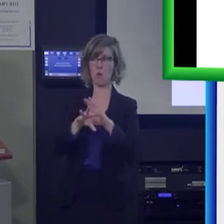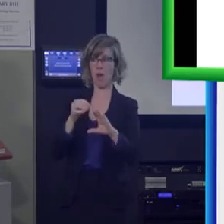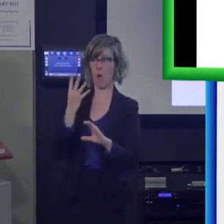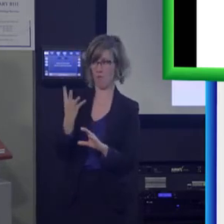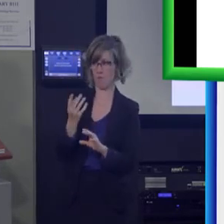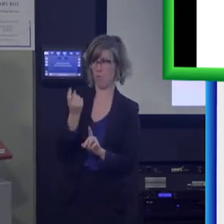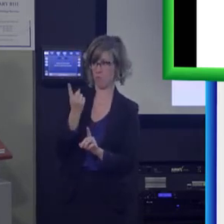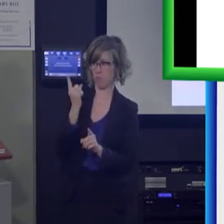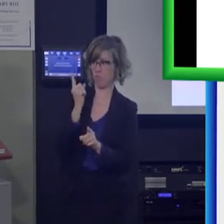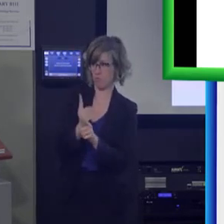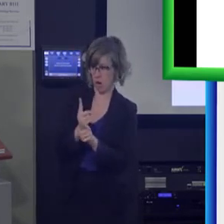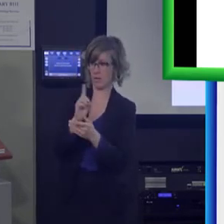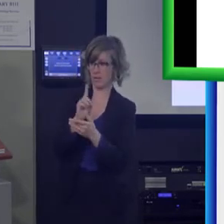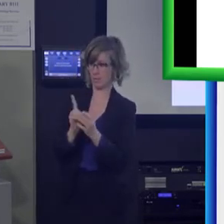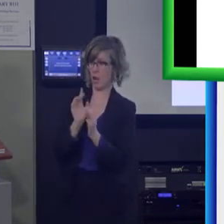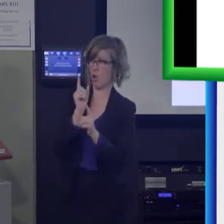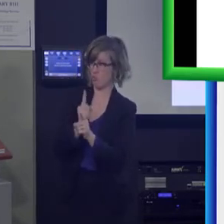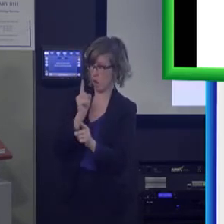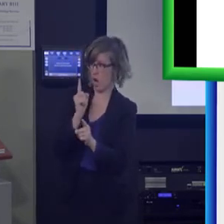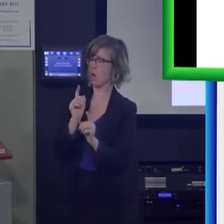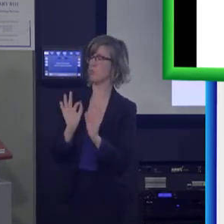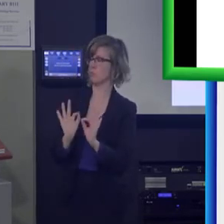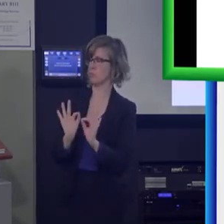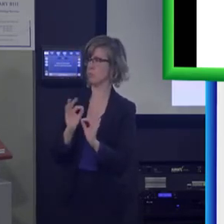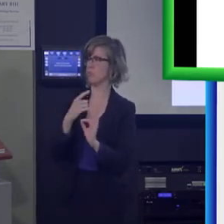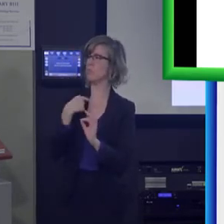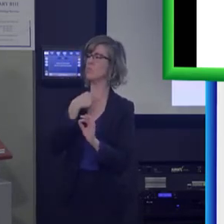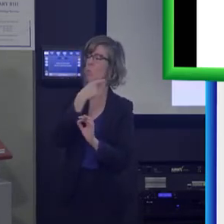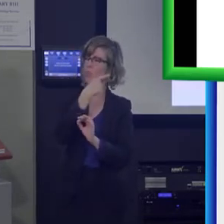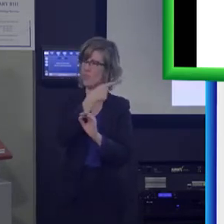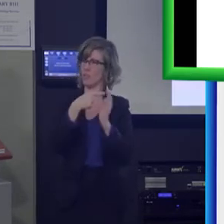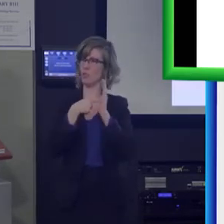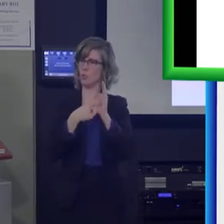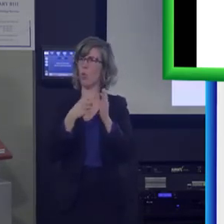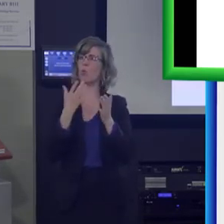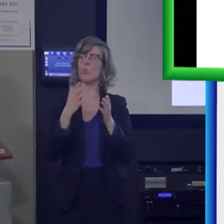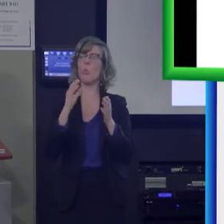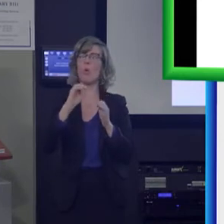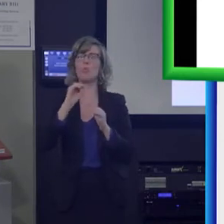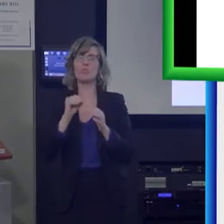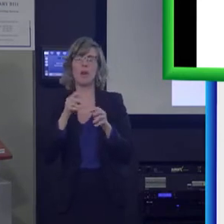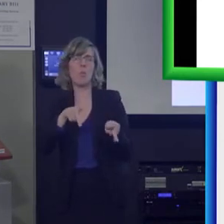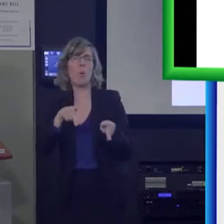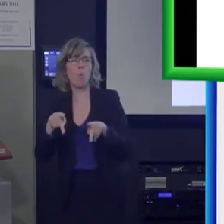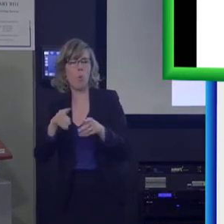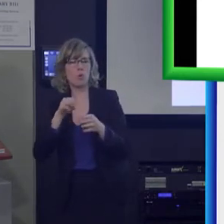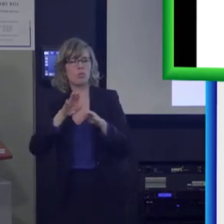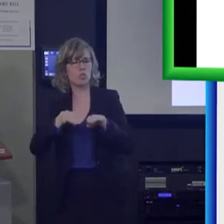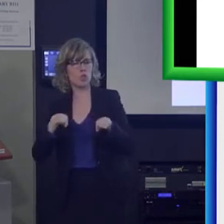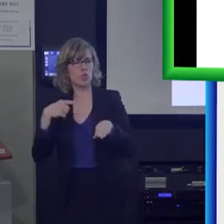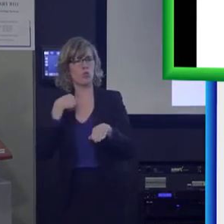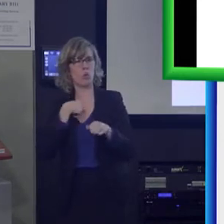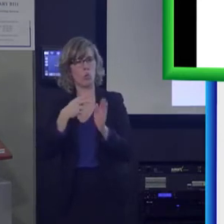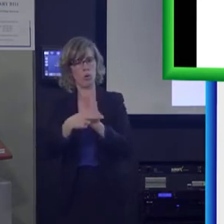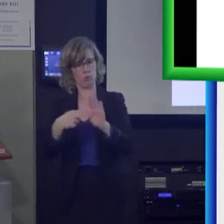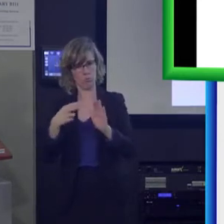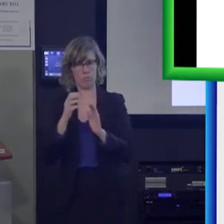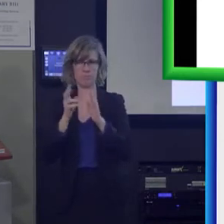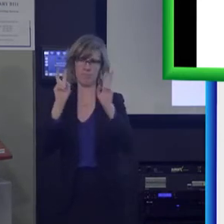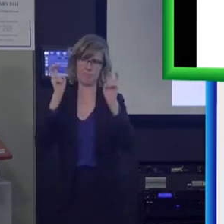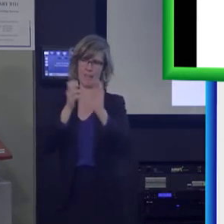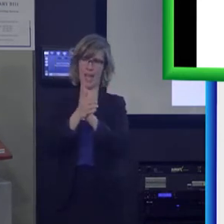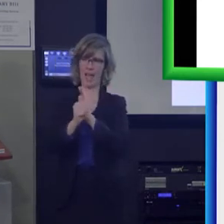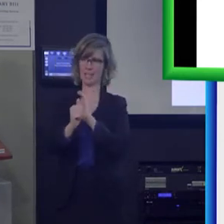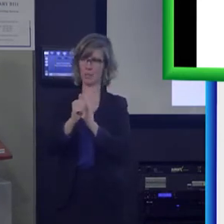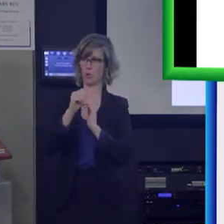this chart shows the proportion of children who are classified as experts, expert CVS students,